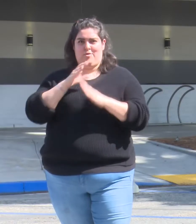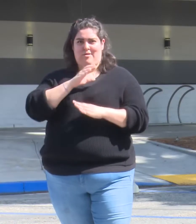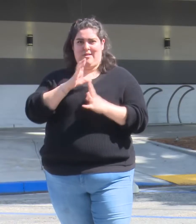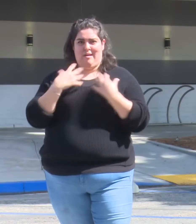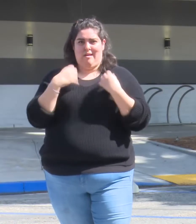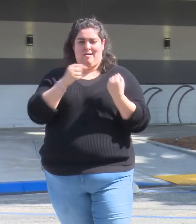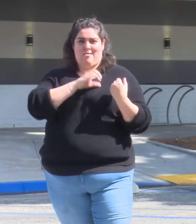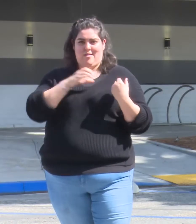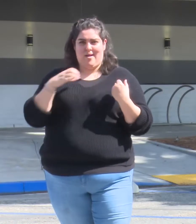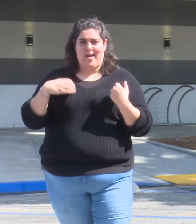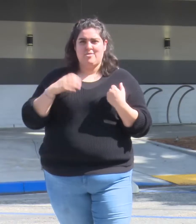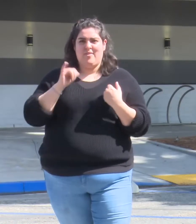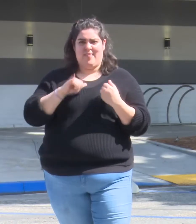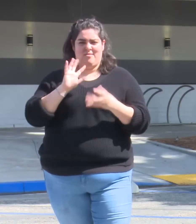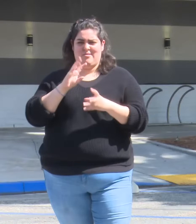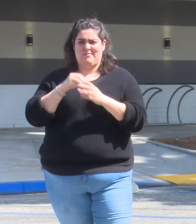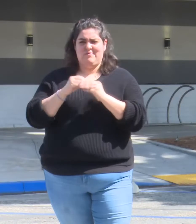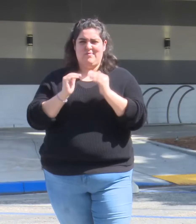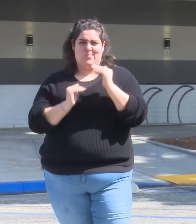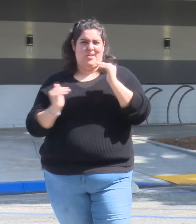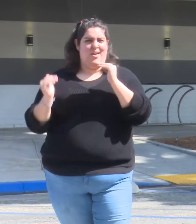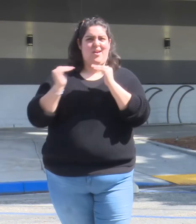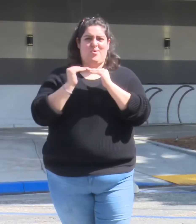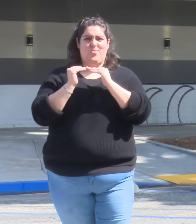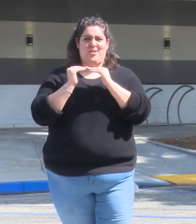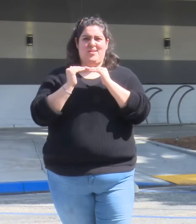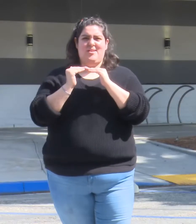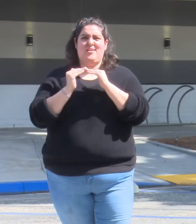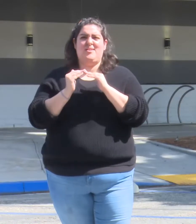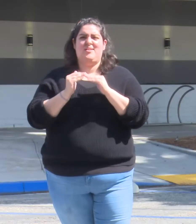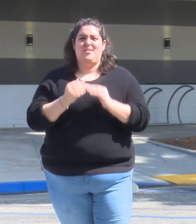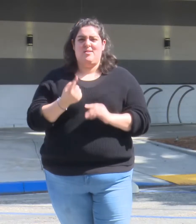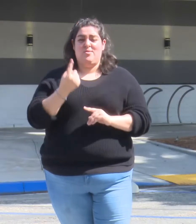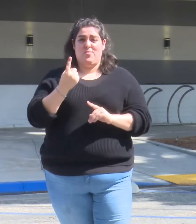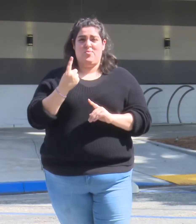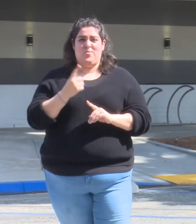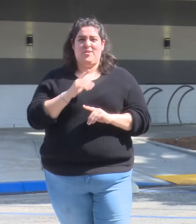part of equity. One of Ron's